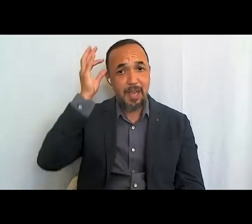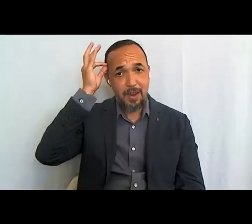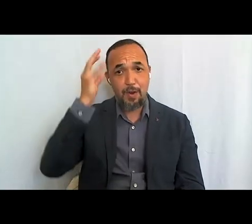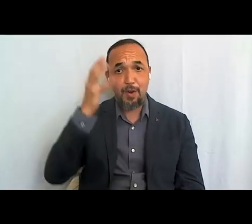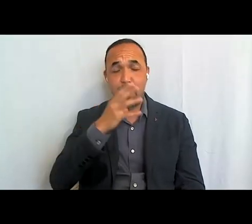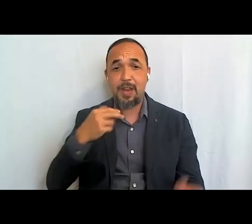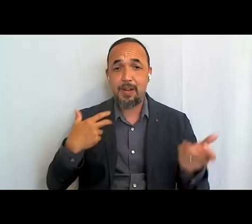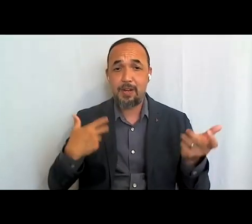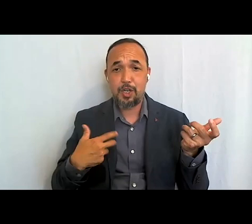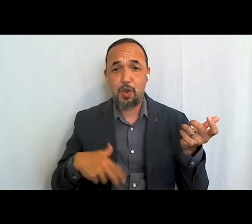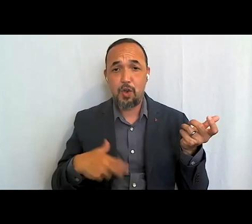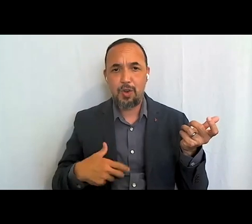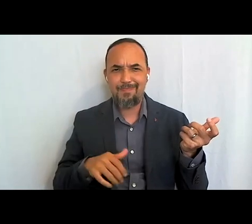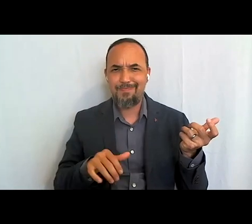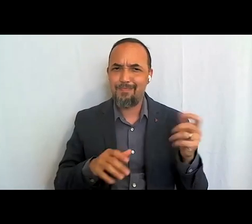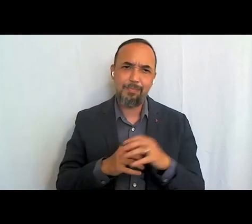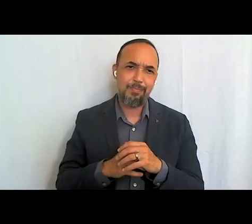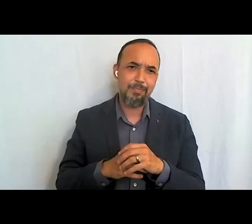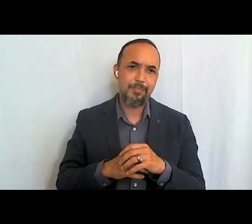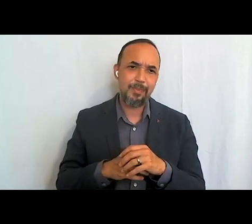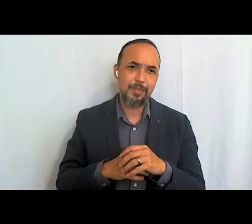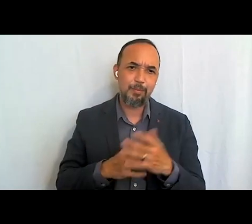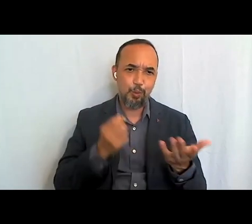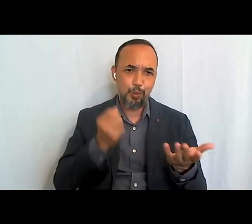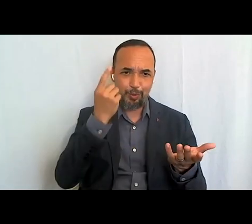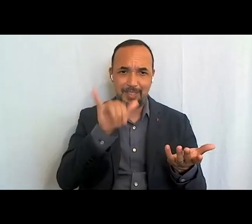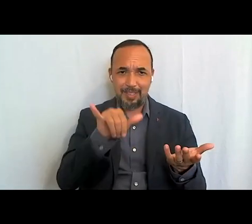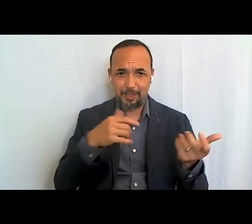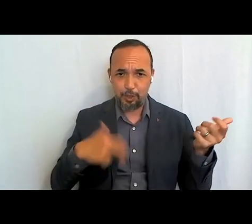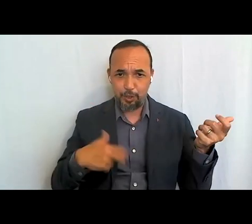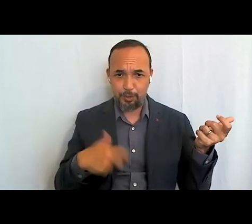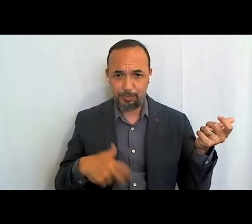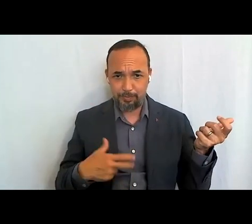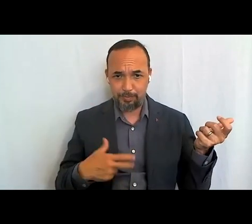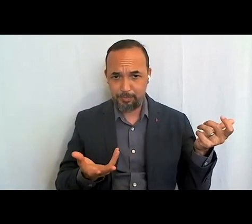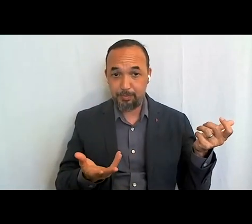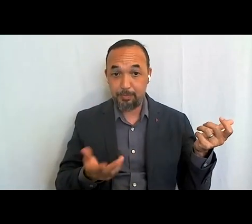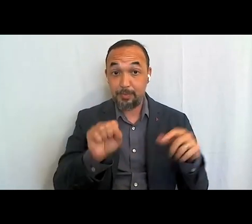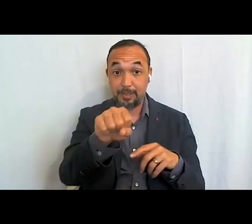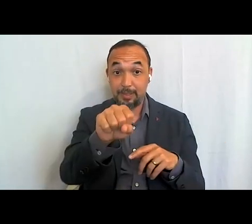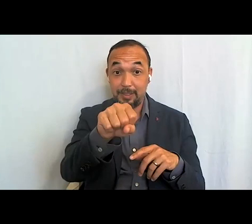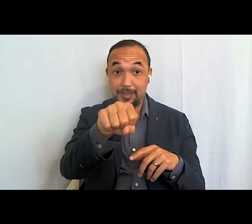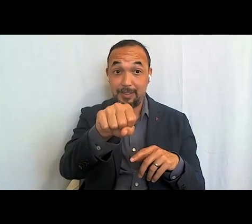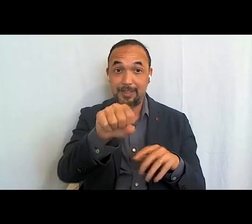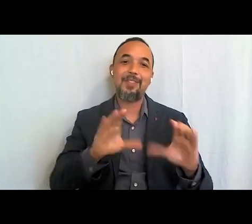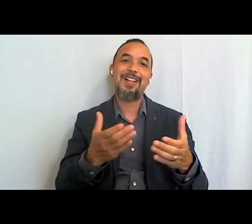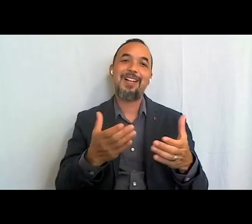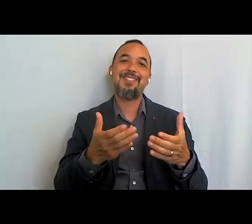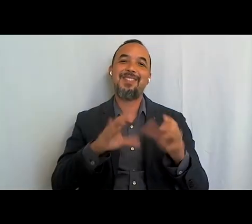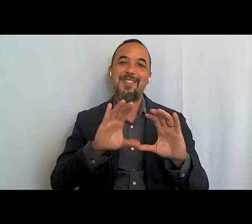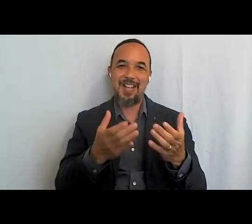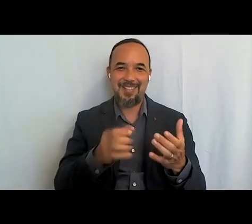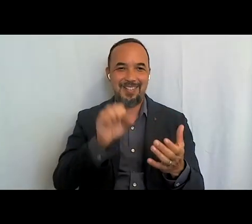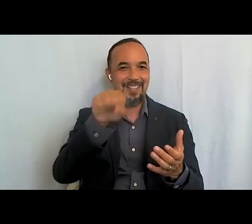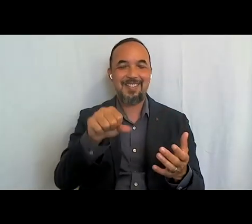I don't know. That's not a guitar. You get the picture of what I'm saying. The web. Yes. Yes. The classes. Thank you. I didn't even have to